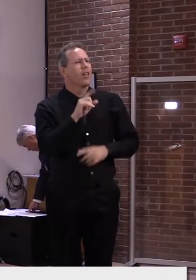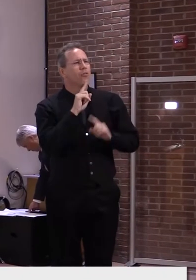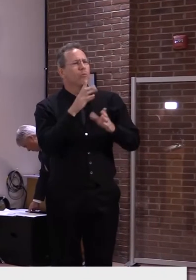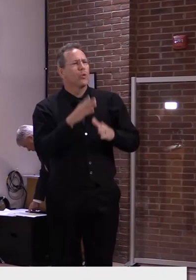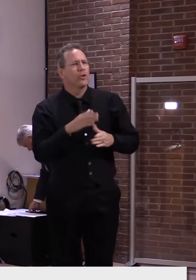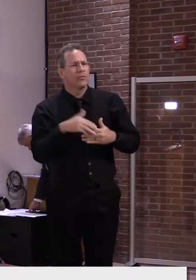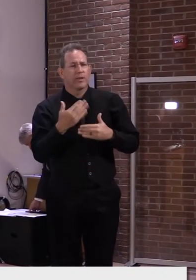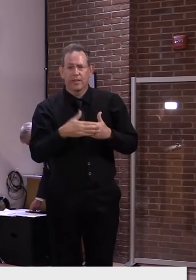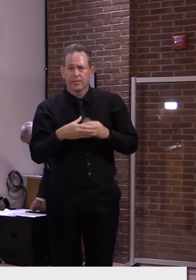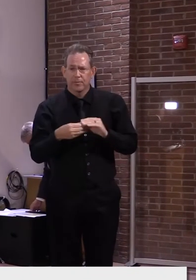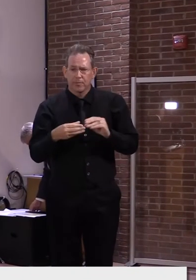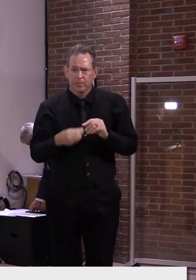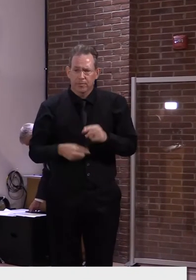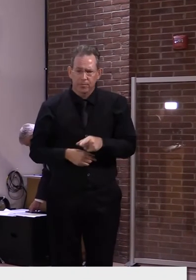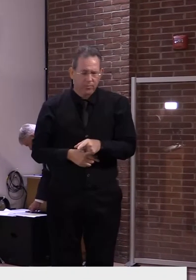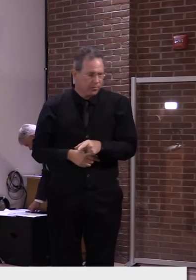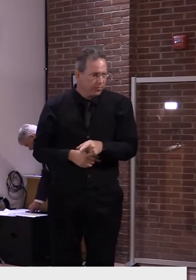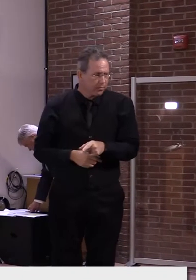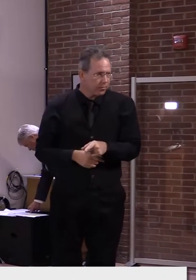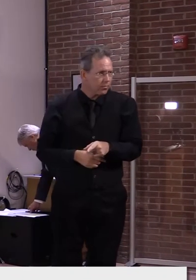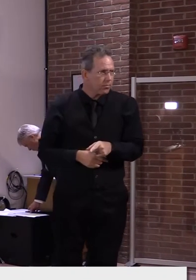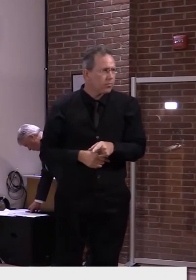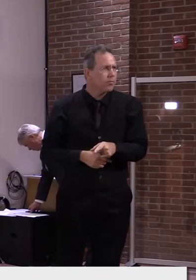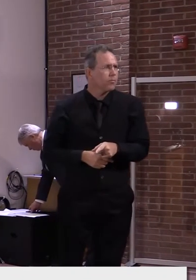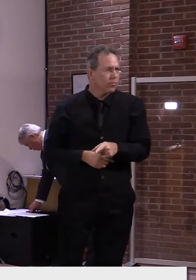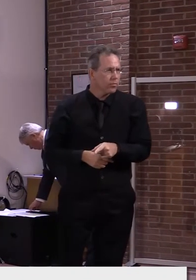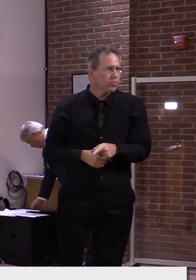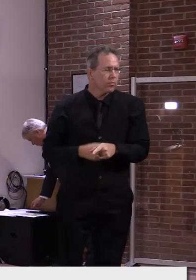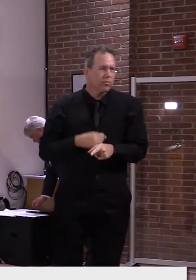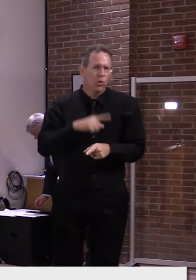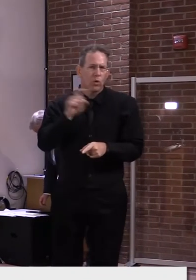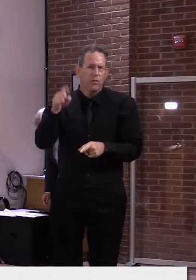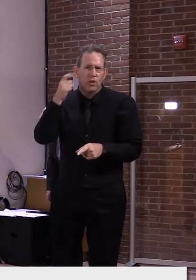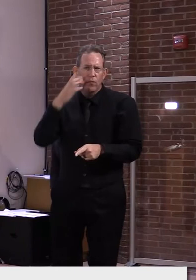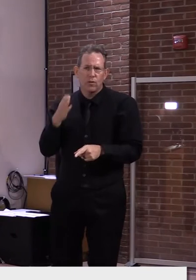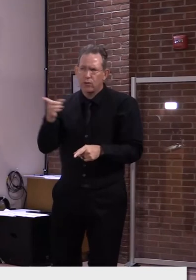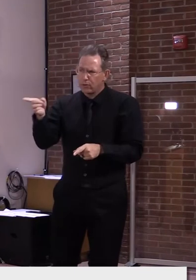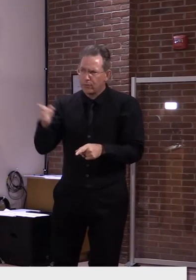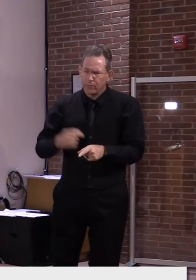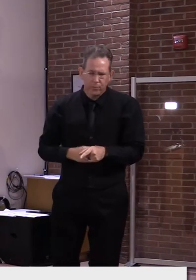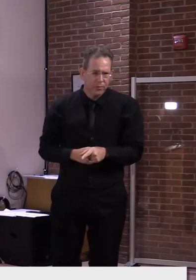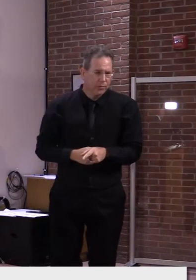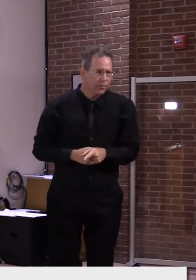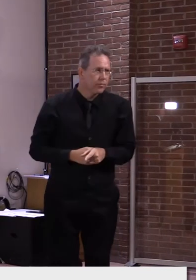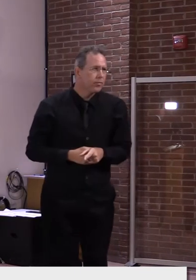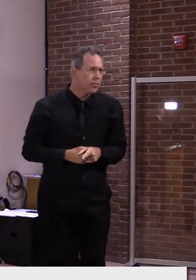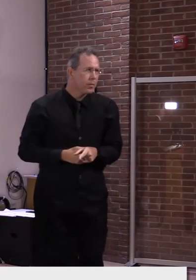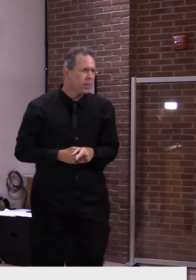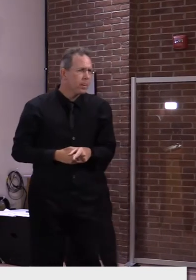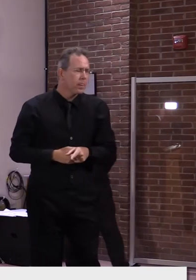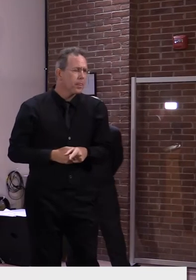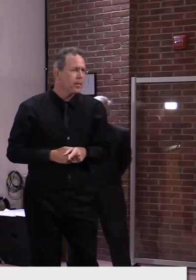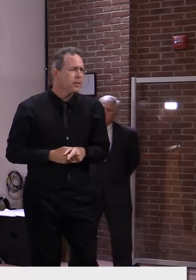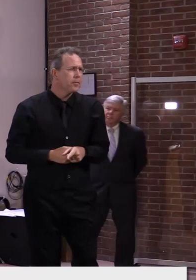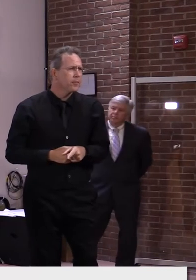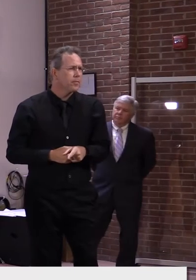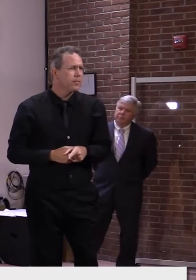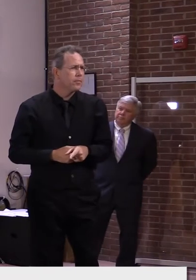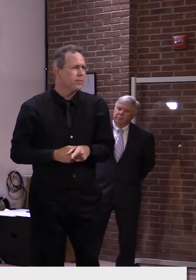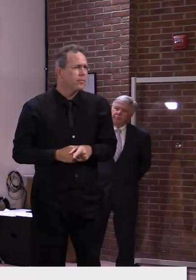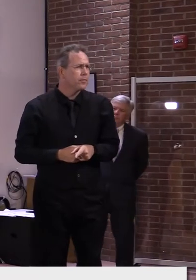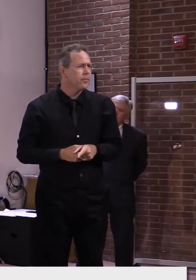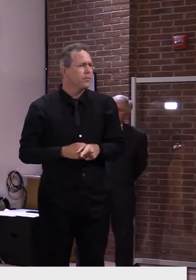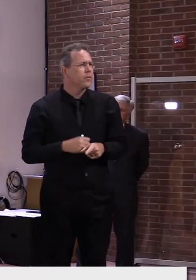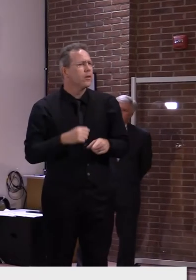Good morning. This question is for the governor. Governor, last week, H313 was approved by the House. It allows takeout